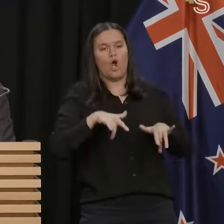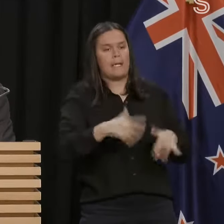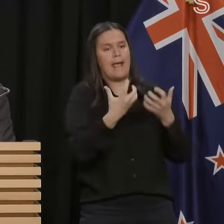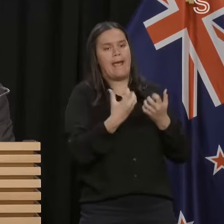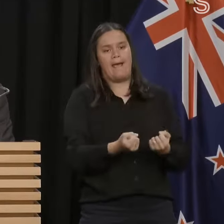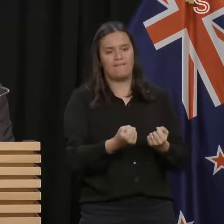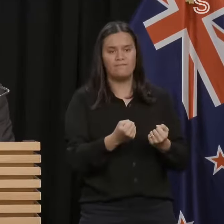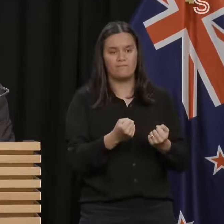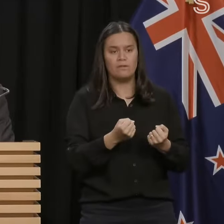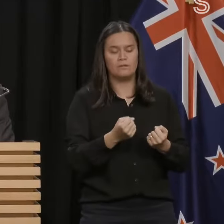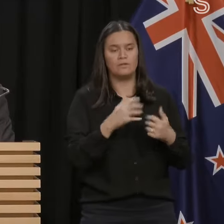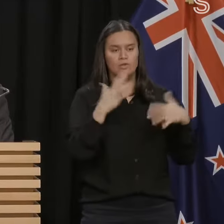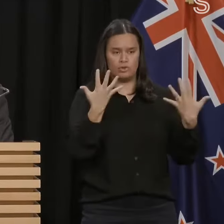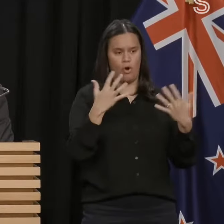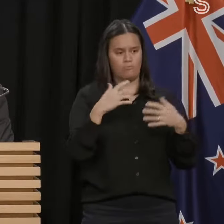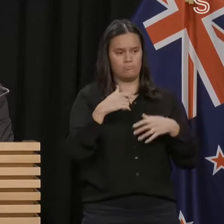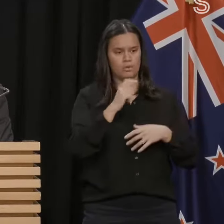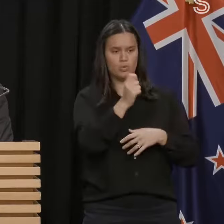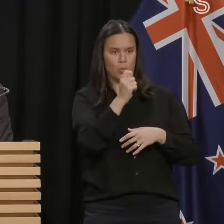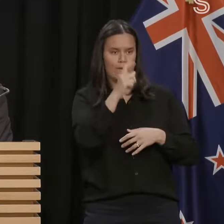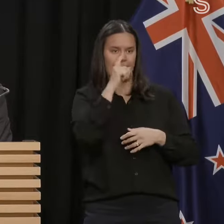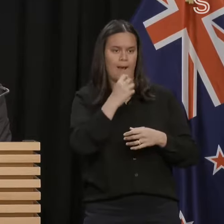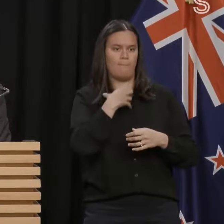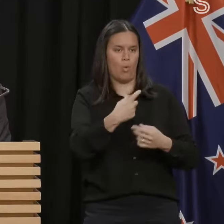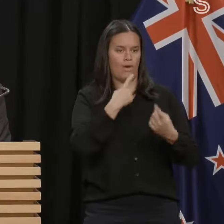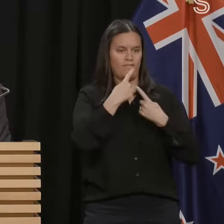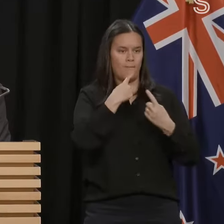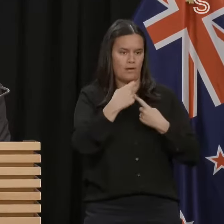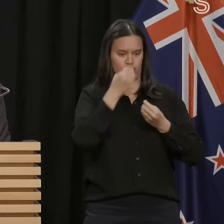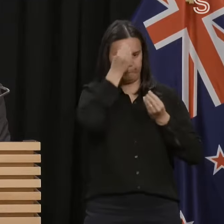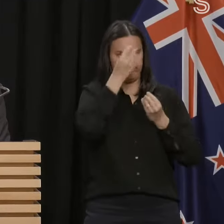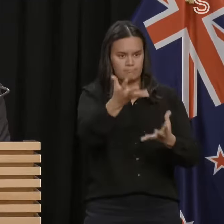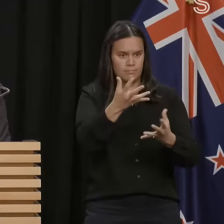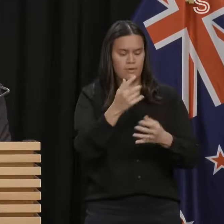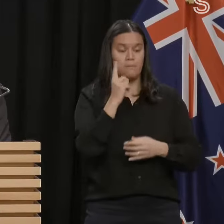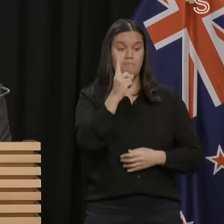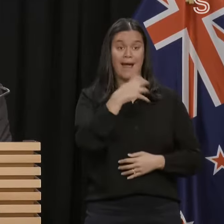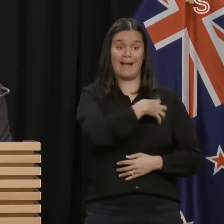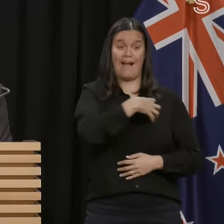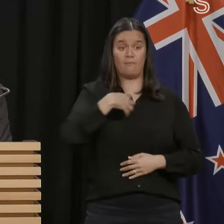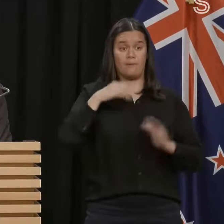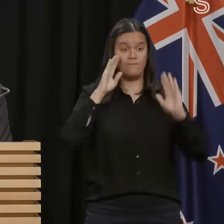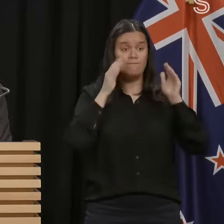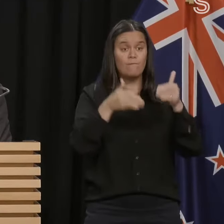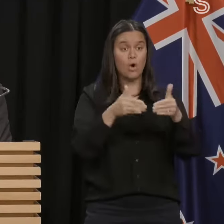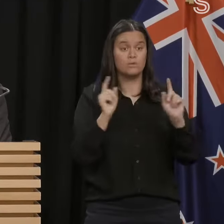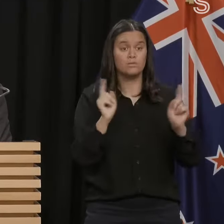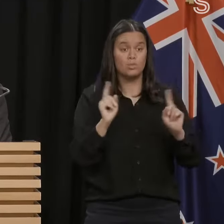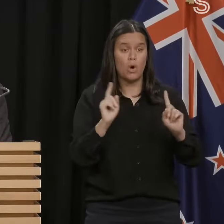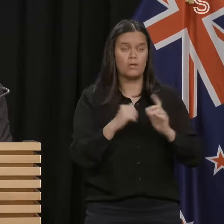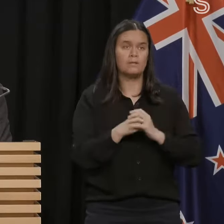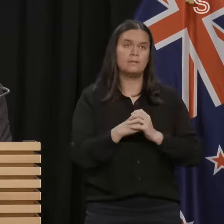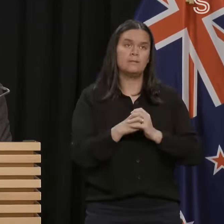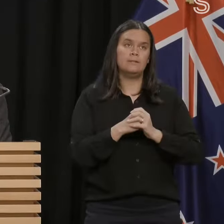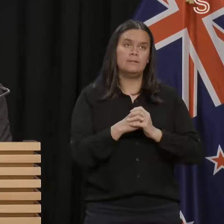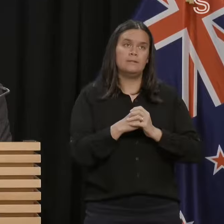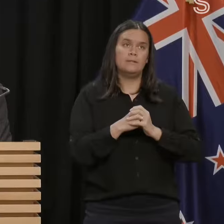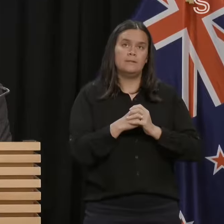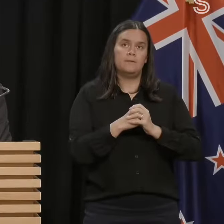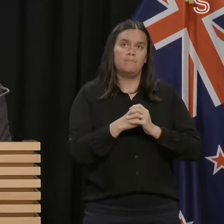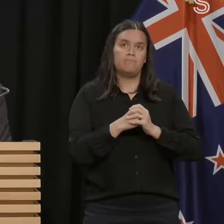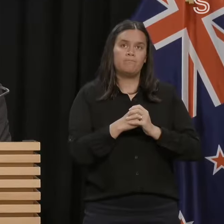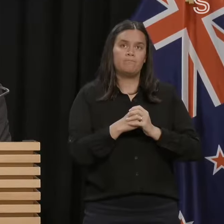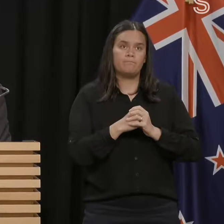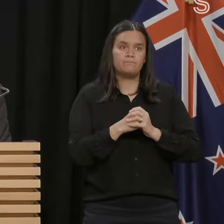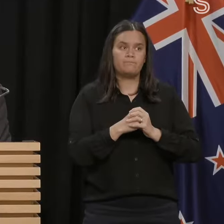before I provide you with a more detailed comment on that, what I would say is the focus of the government has been on making, on improving the terms